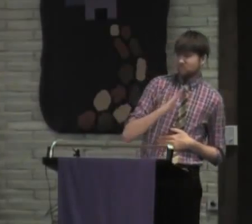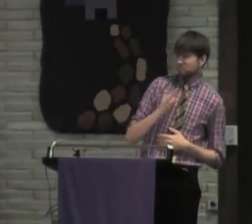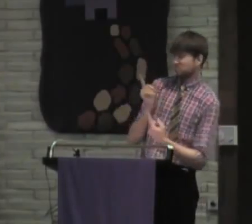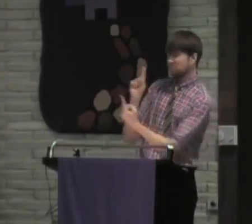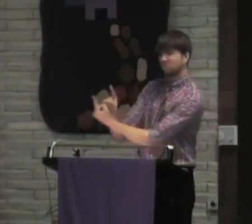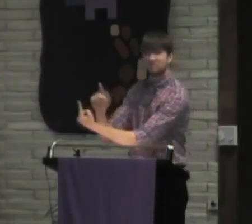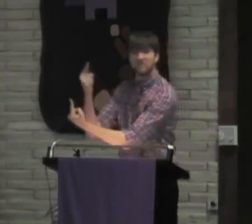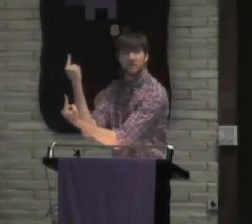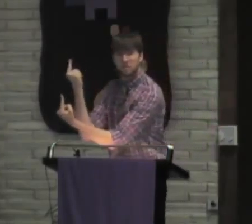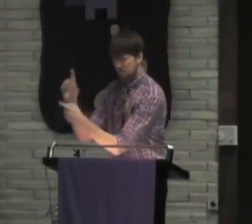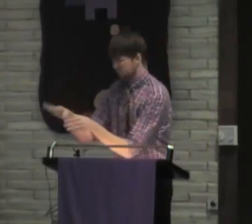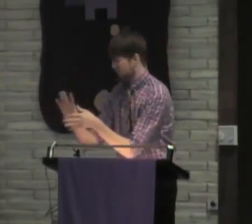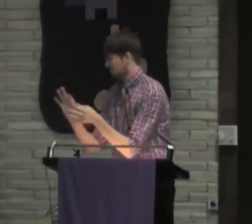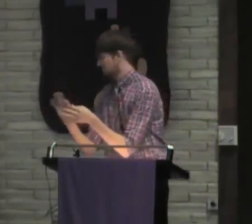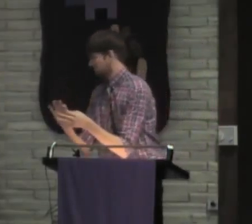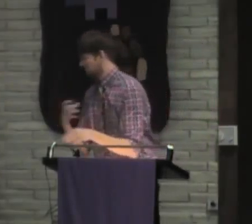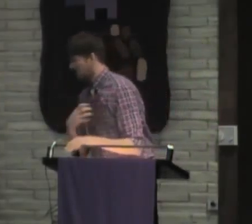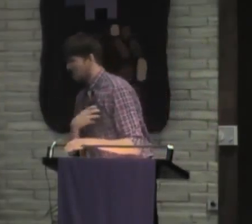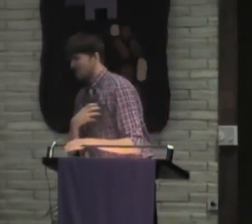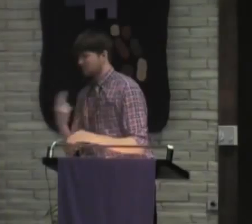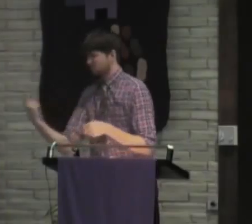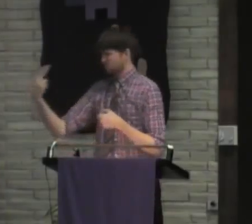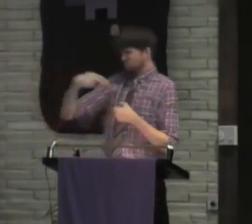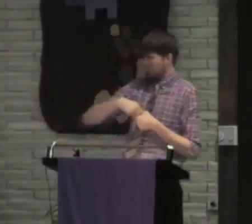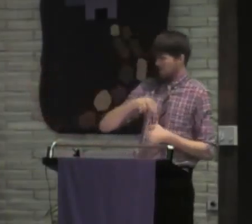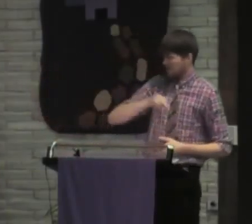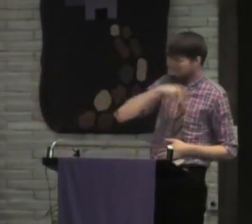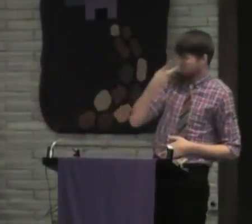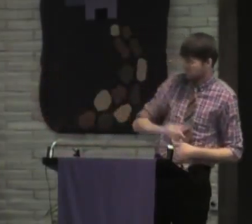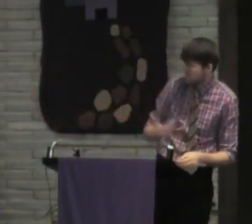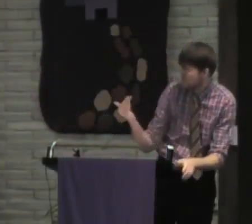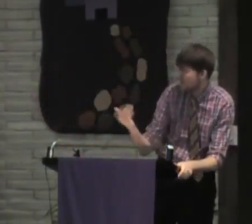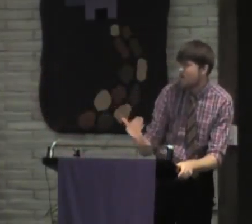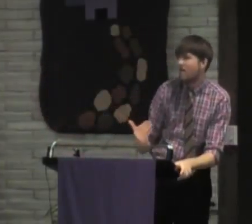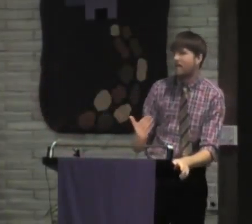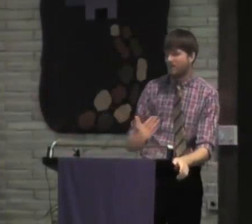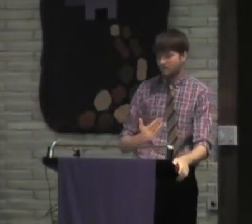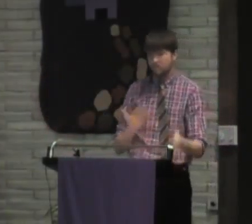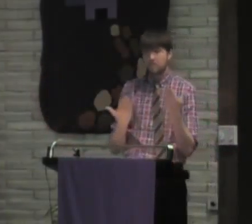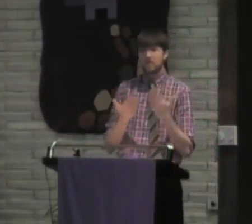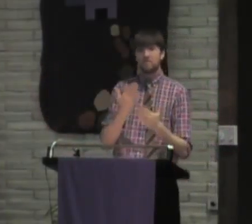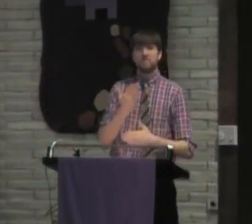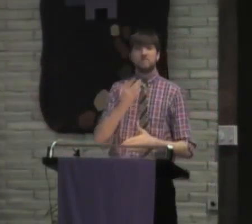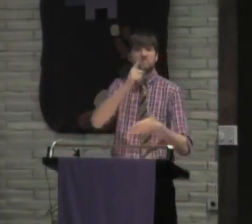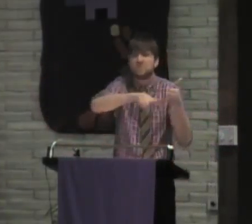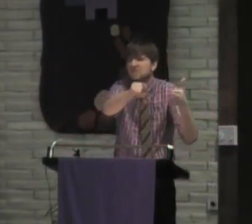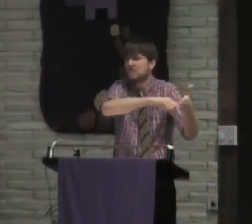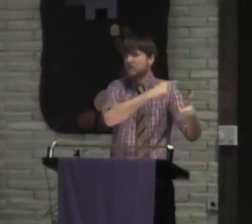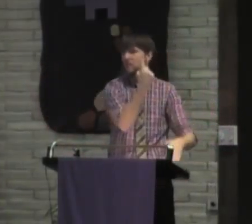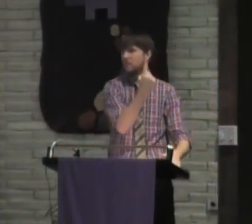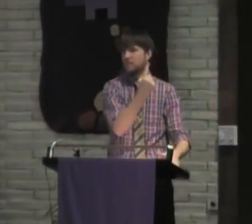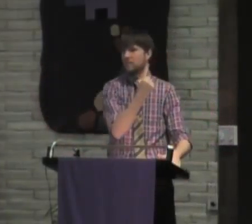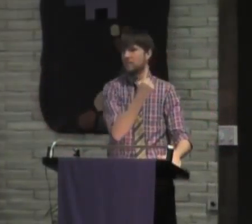our personalities are not happy when we go to someone and we complain and we cry and we ask them to join me in being upset. Or maybe